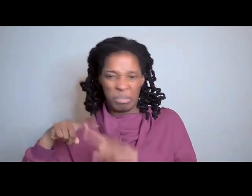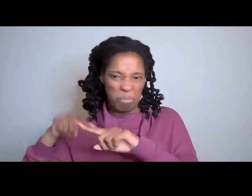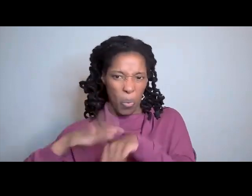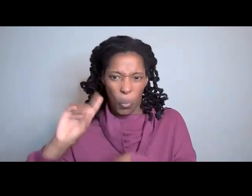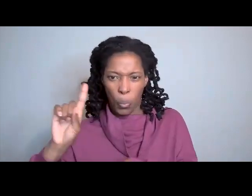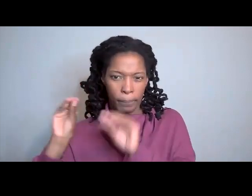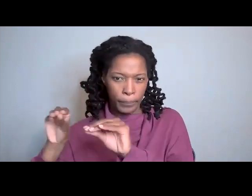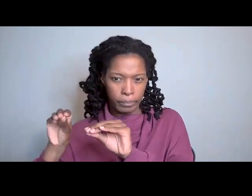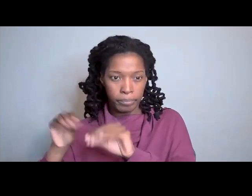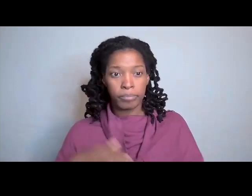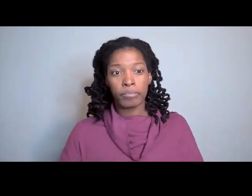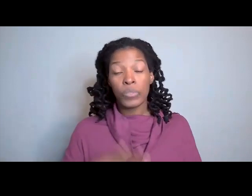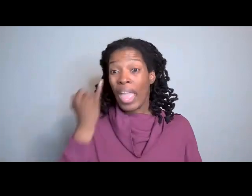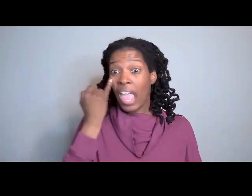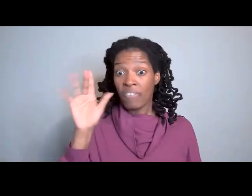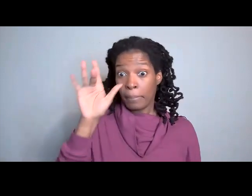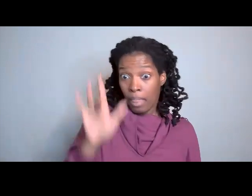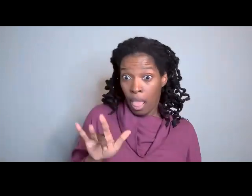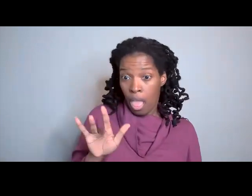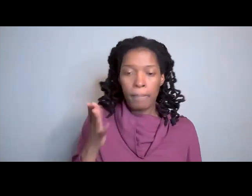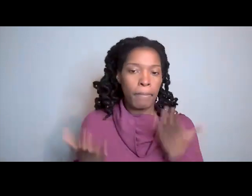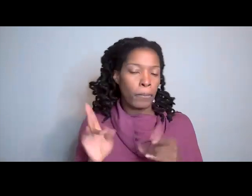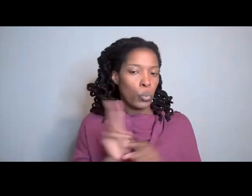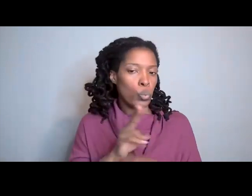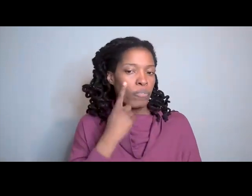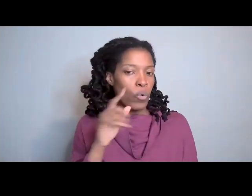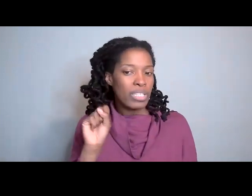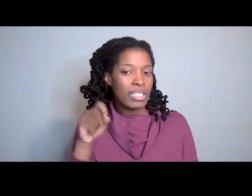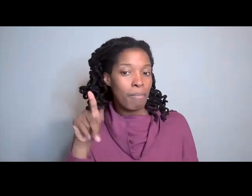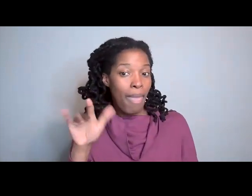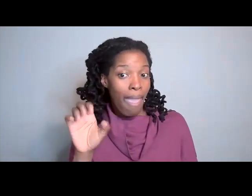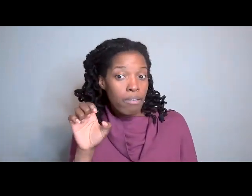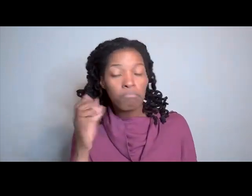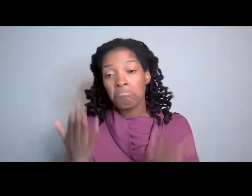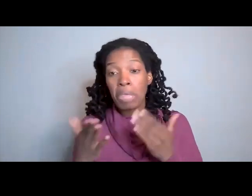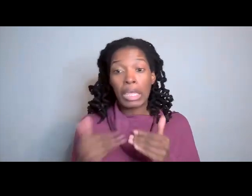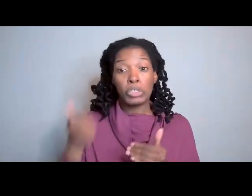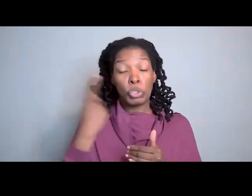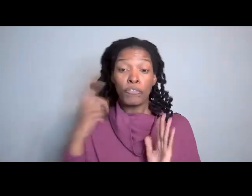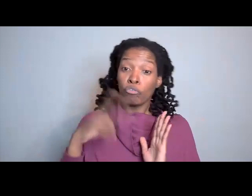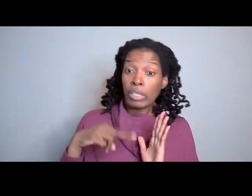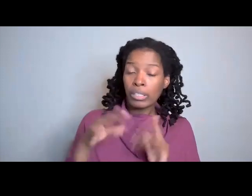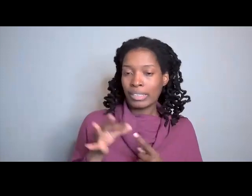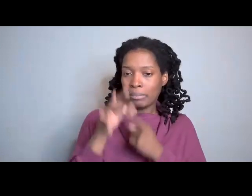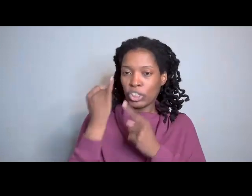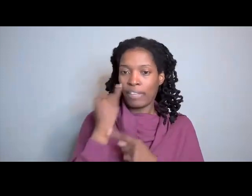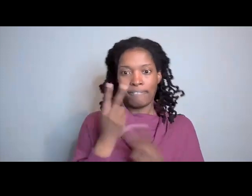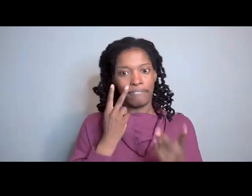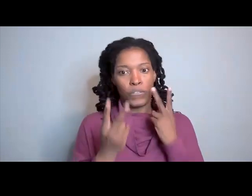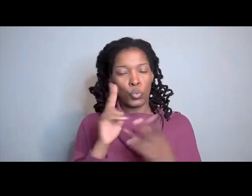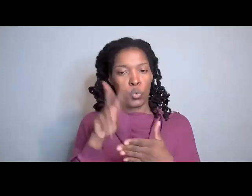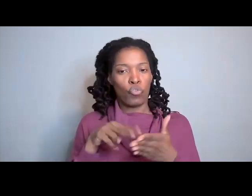for spaces to make it easier to read, especially if you're a visual reader.